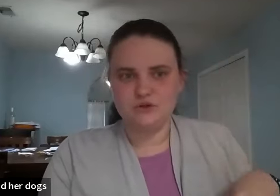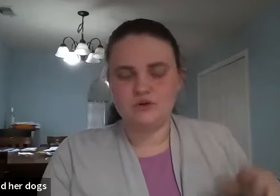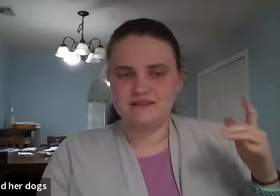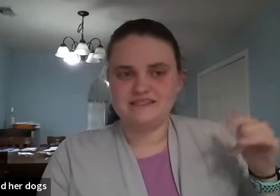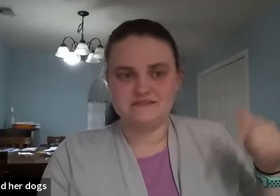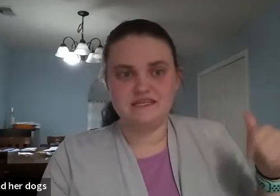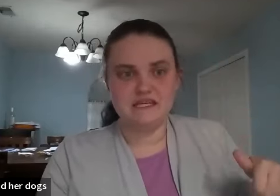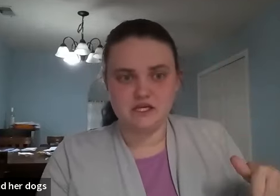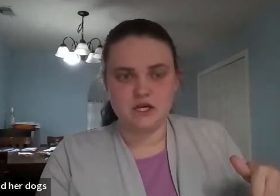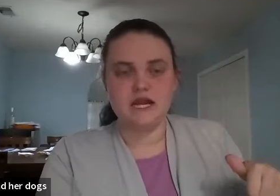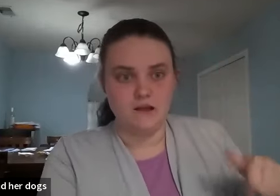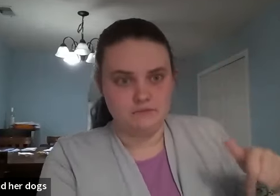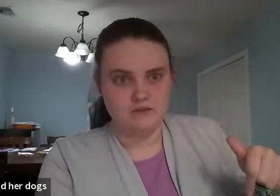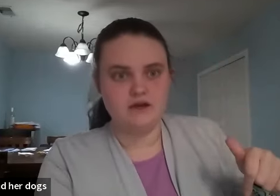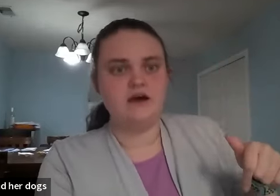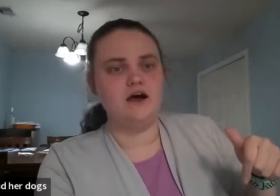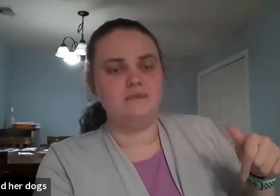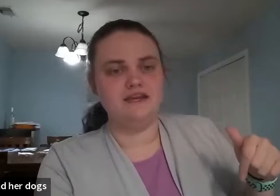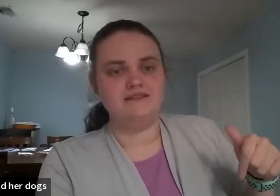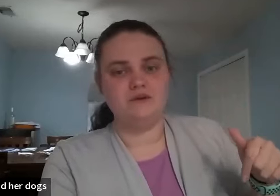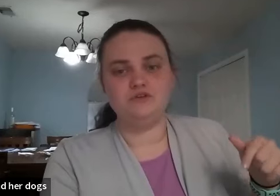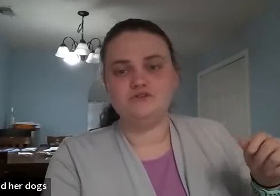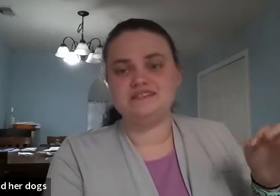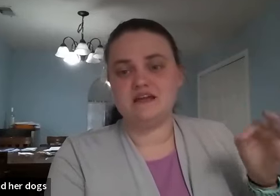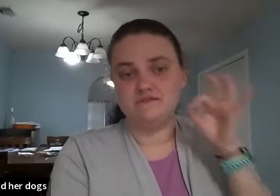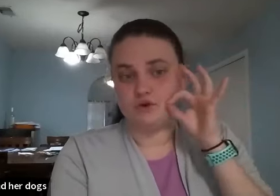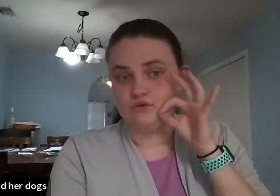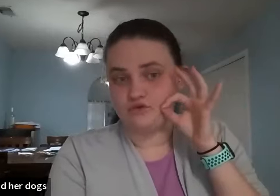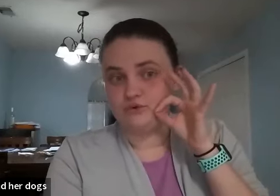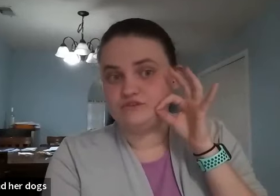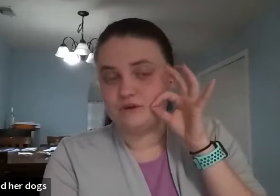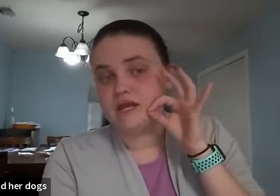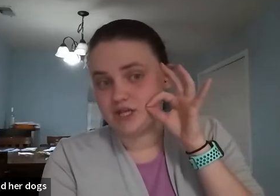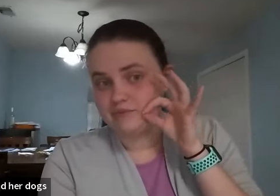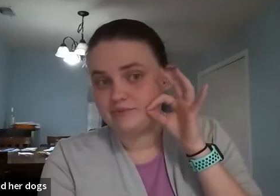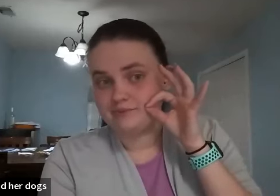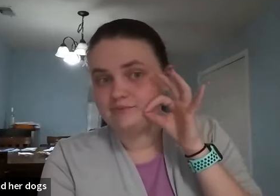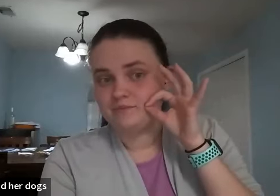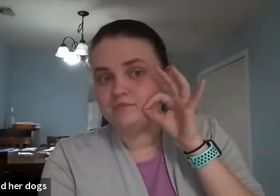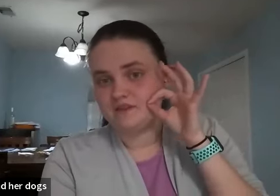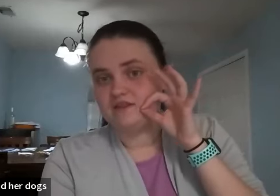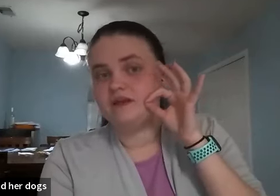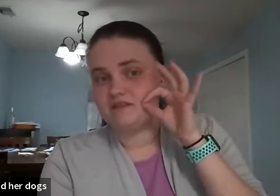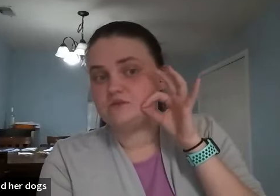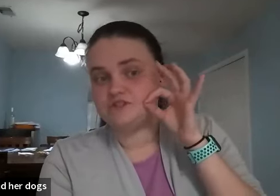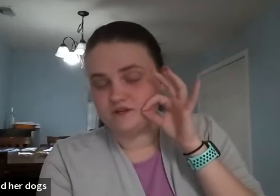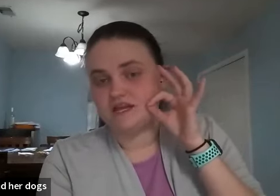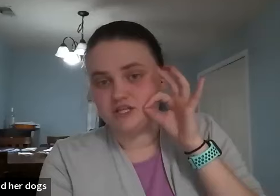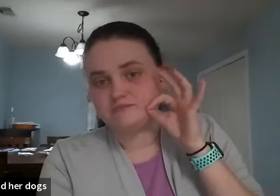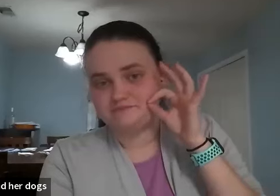local, at least I've seen here in Alabama, they will use the sign for fruit. So ketchup, they'll make this motion for ketchup.